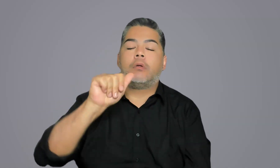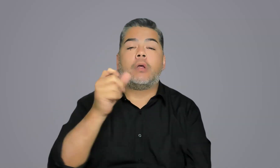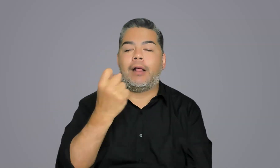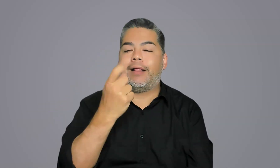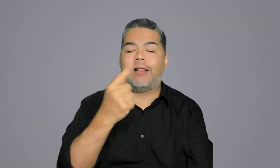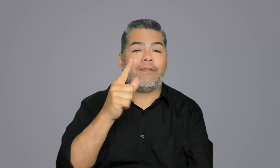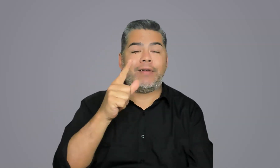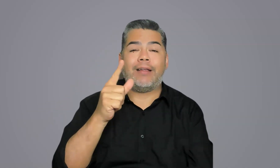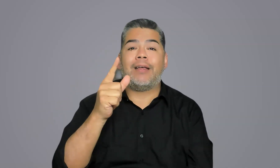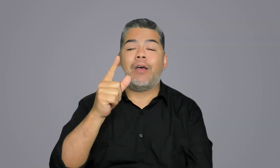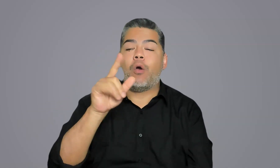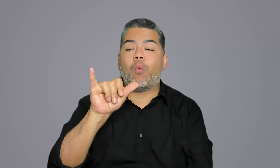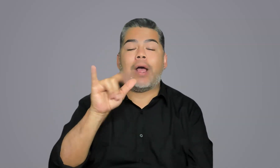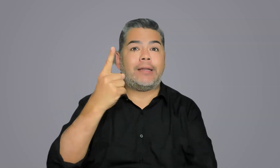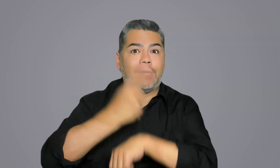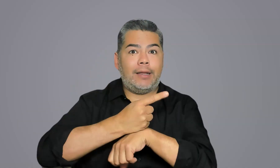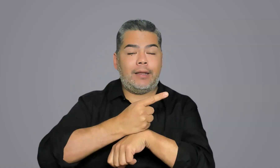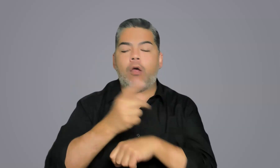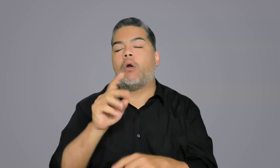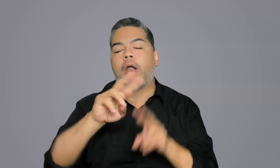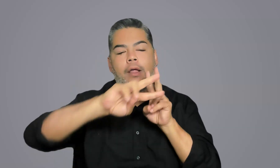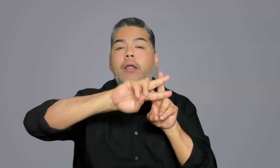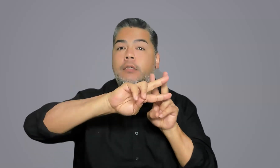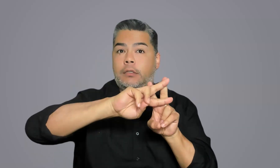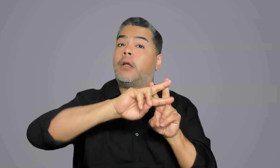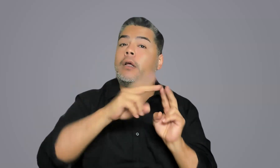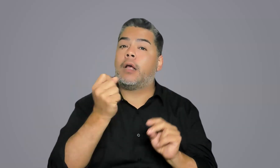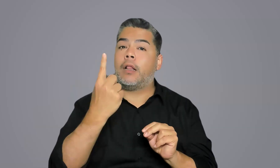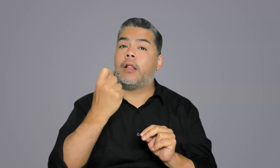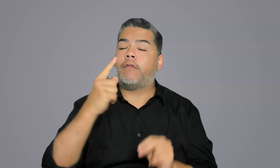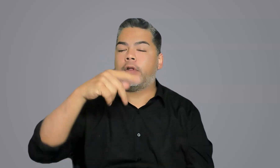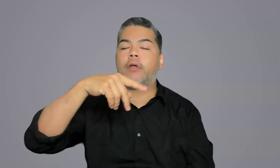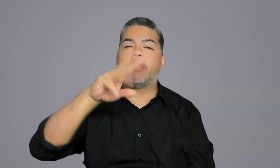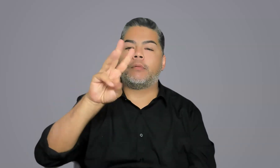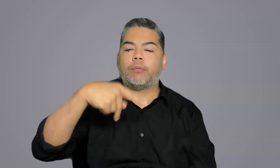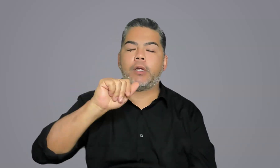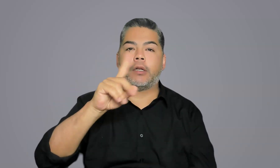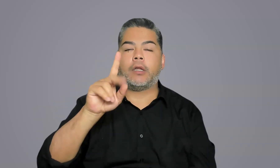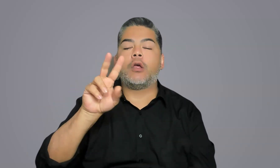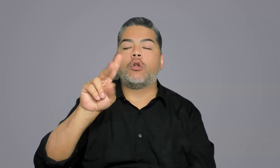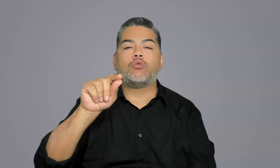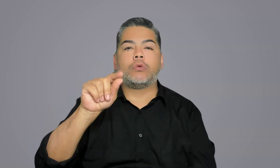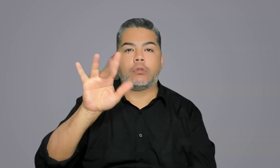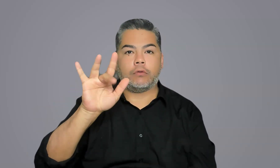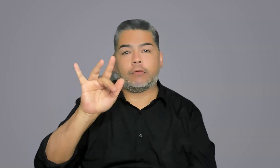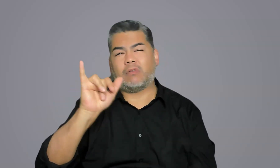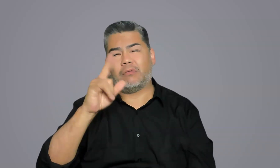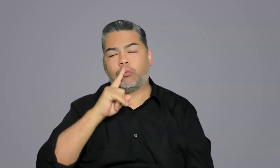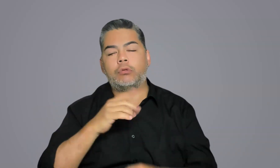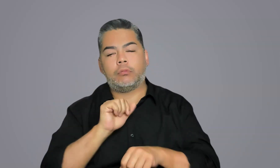WPA11Y Day and hashtag WPAD 2025. We also appreciate it if you go